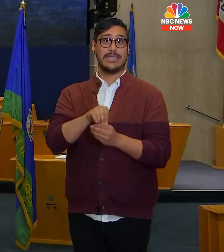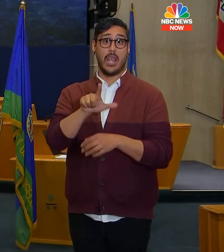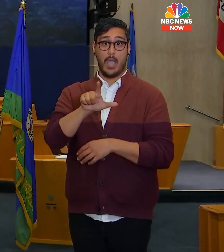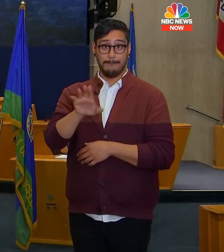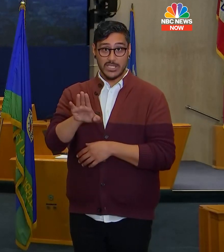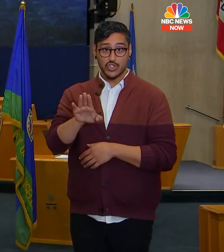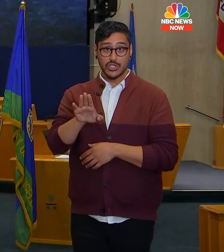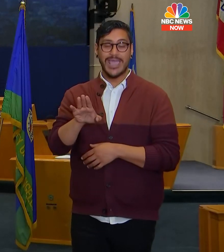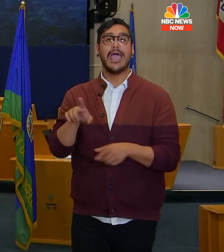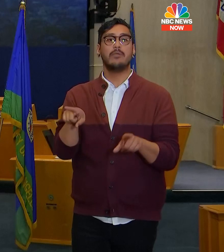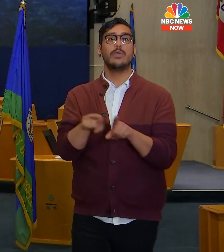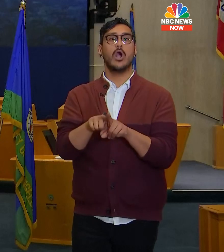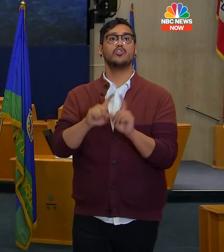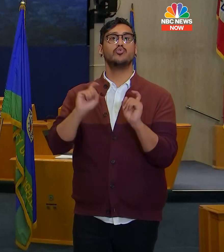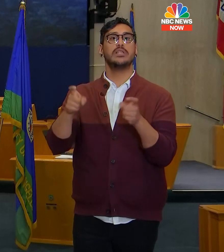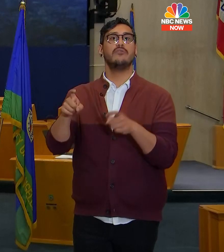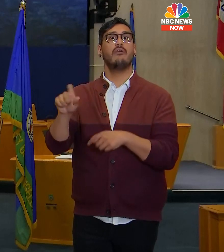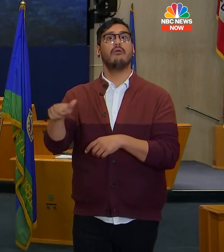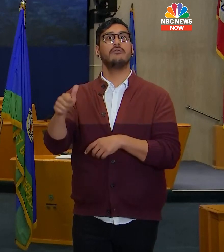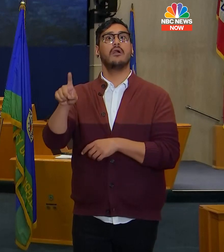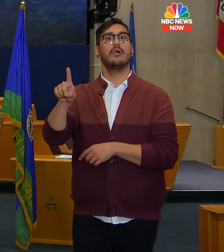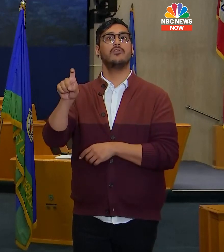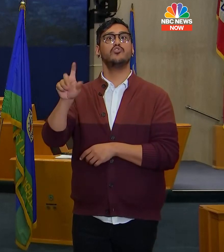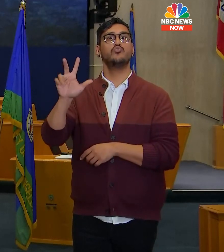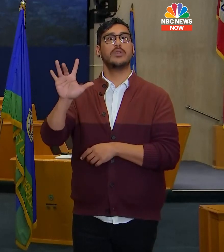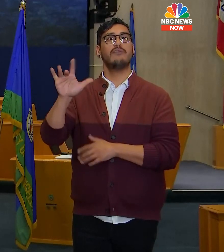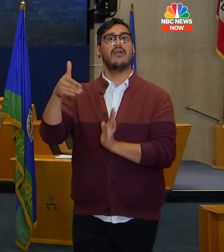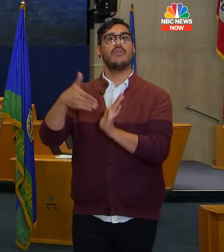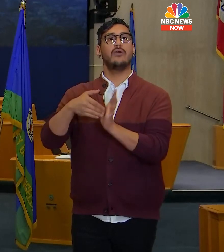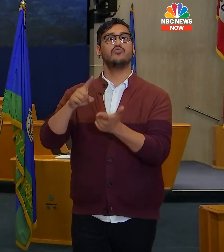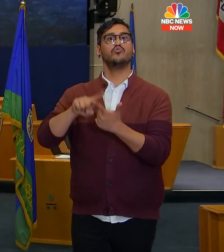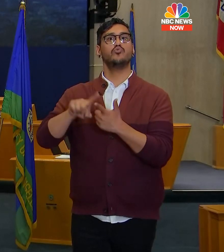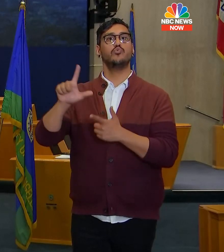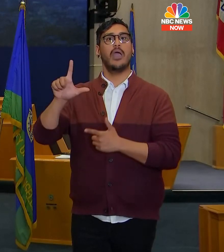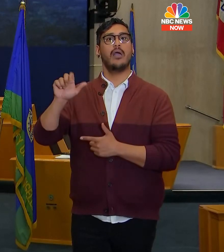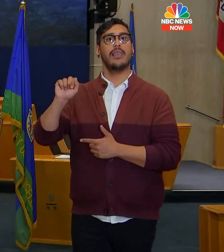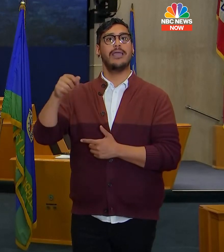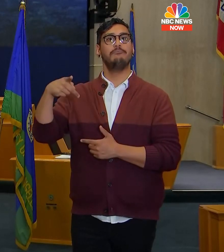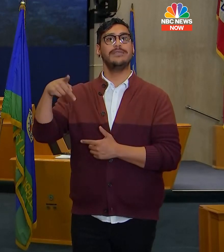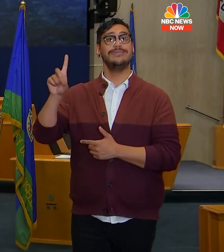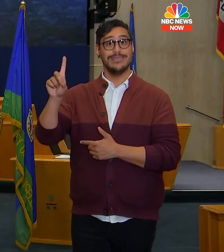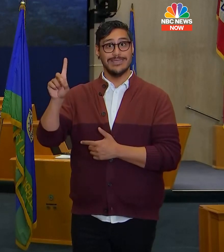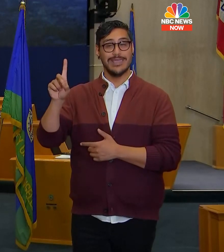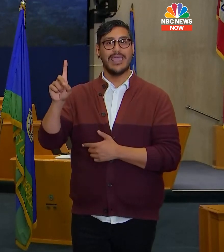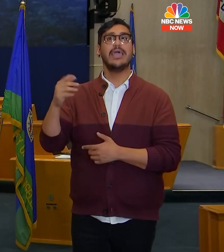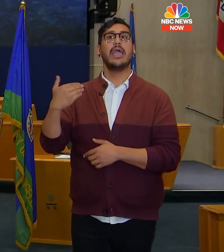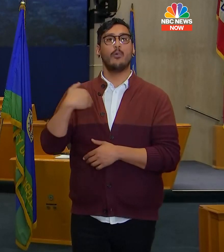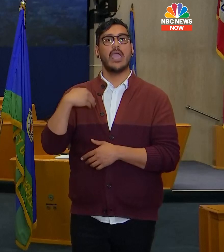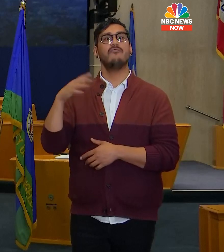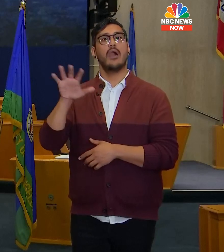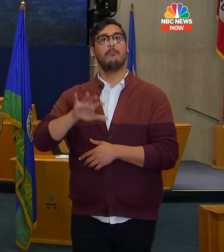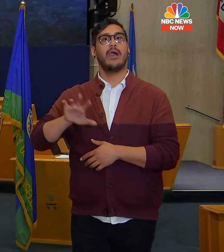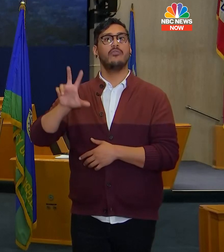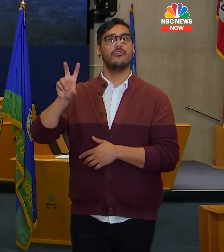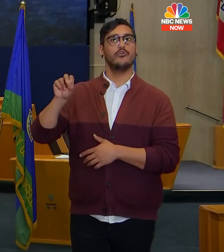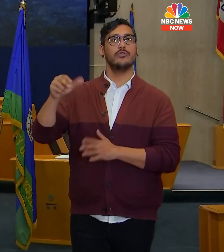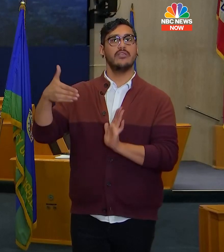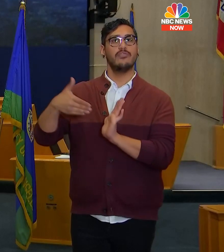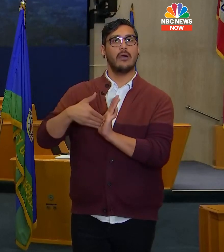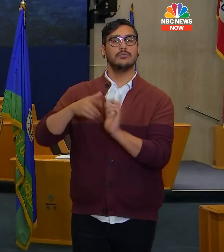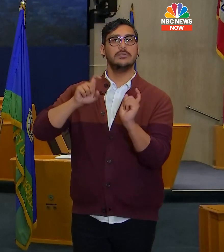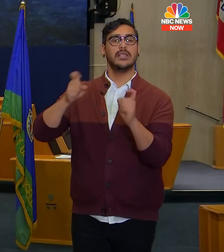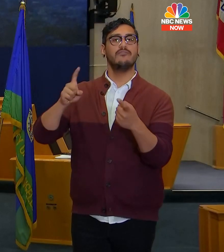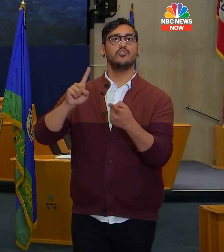we also delivered another 125,000 to LAPD, and we have about 30,000 has been delivered to the